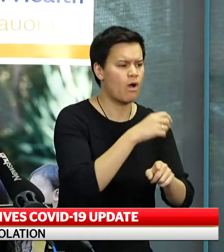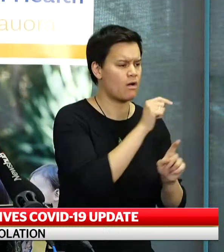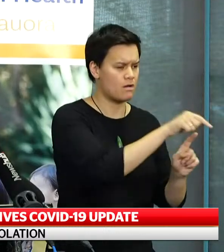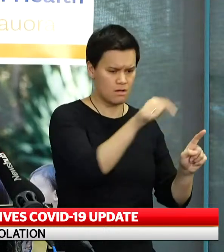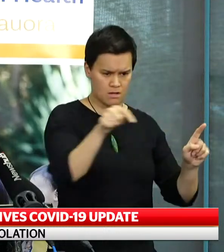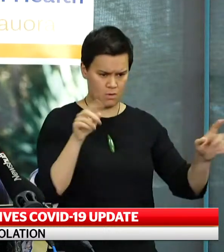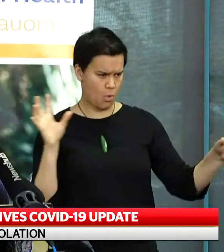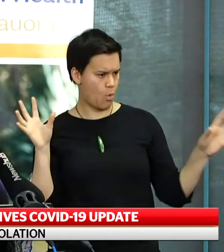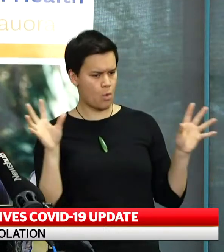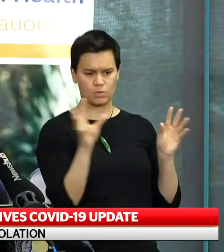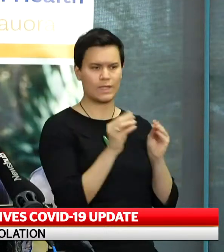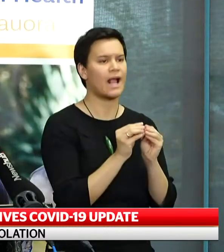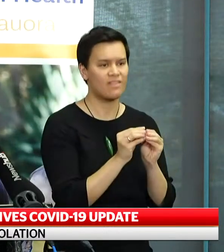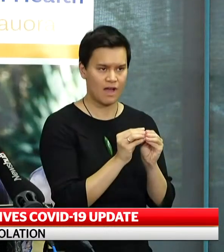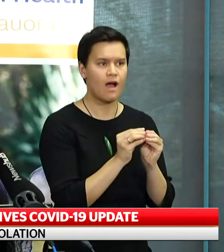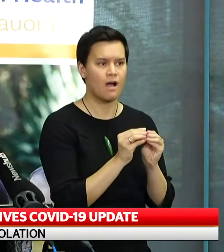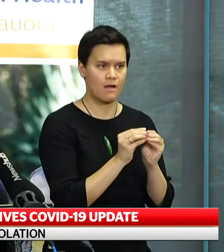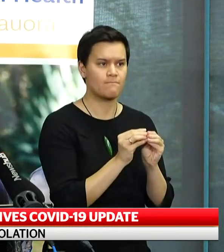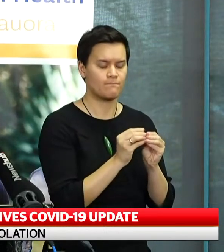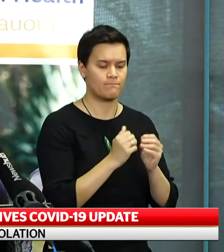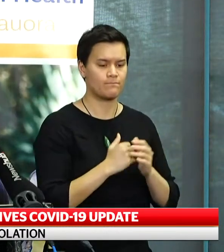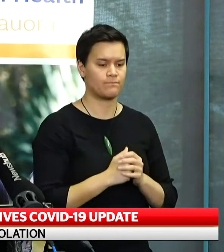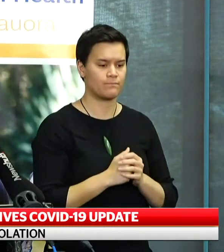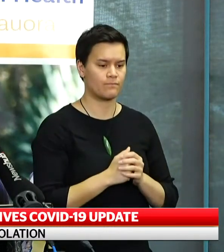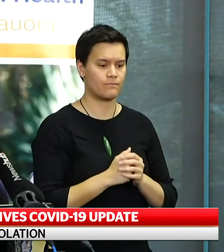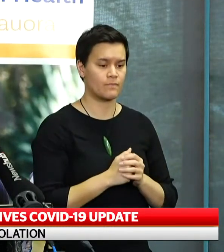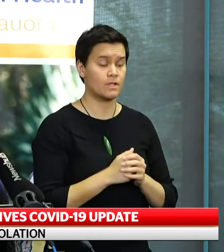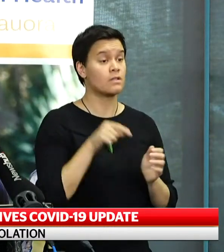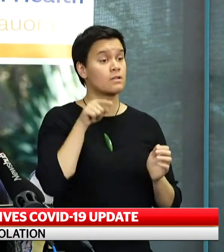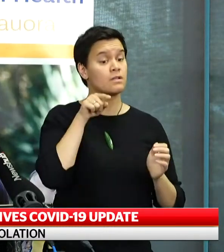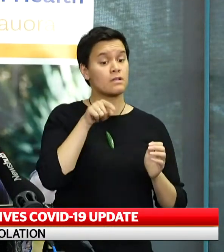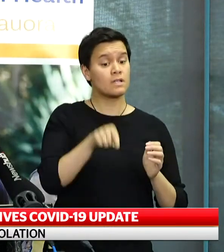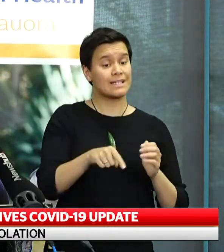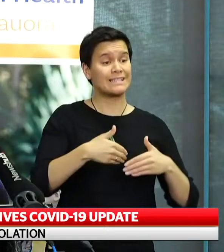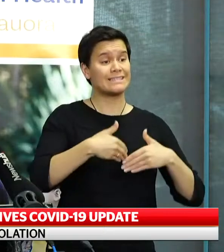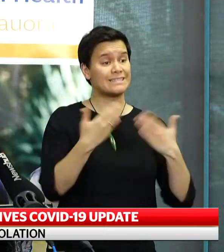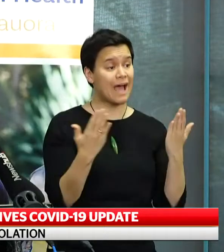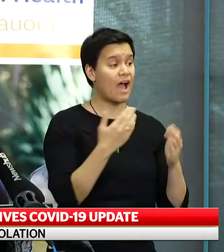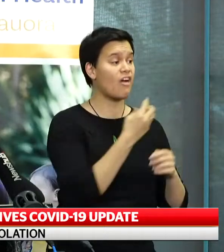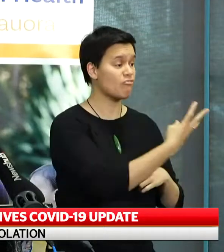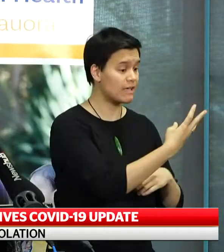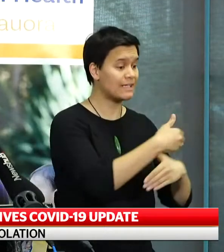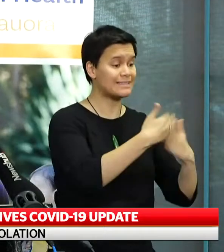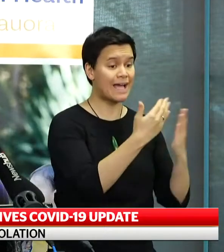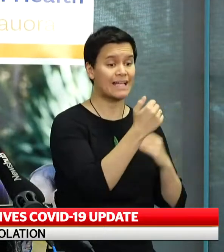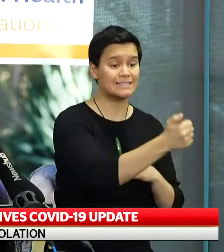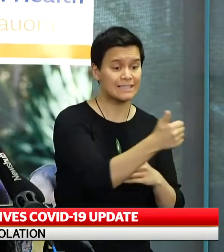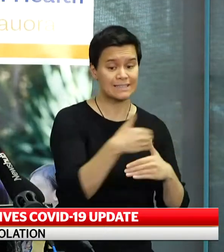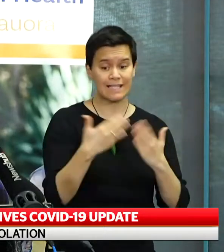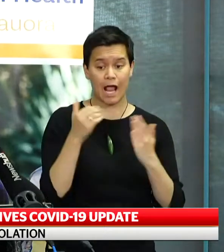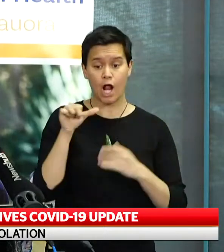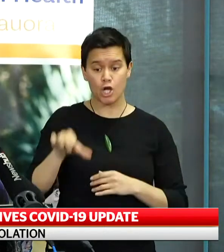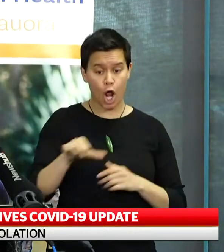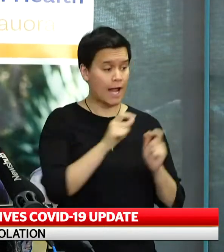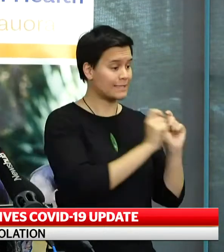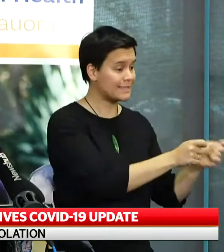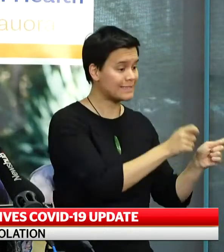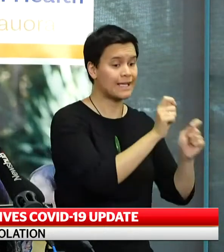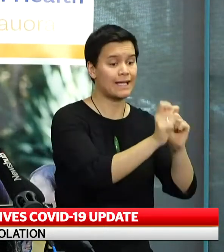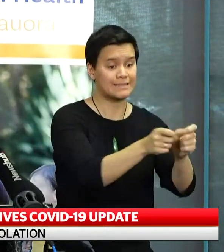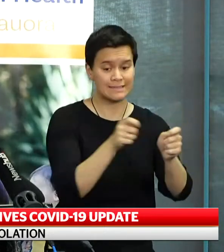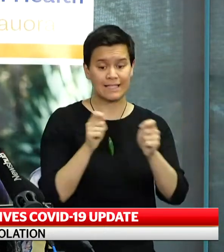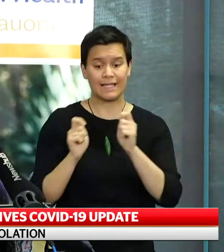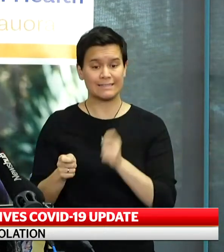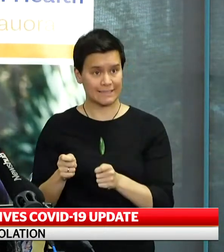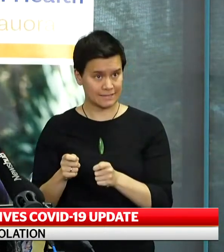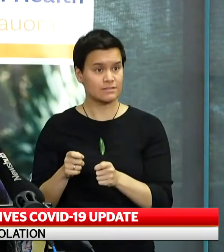testing. This was undertaken in the people who were close contacts of those who had been already confirmed as cases. In other words, the people they had